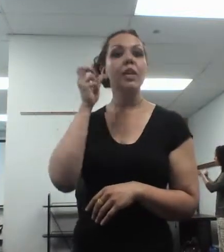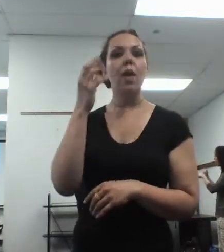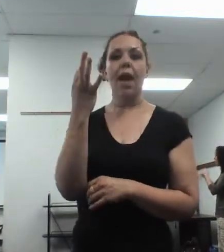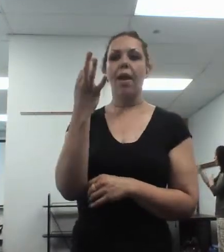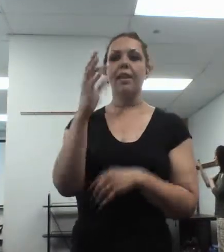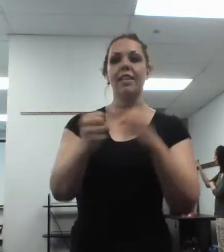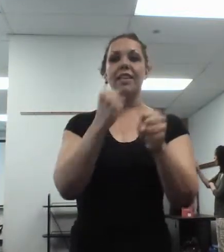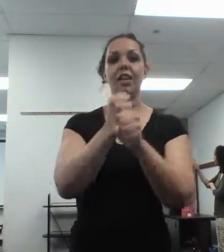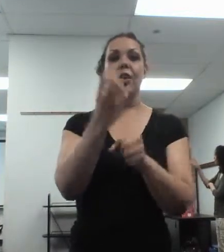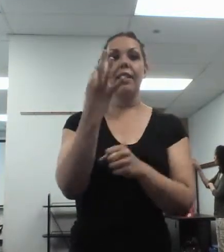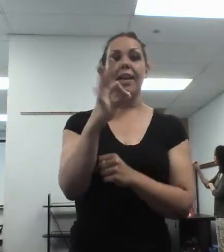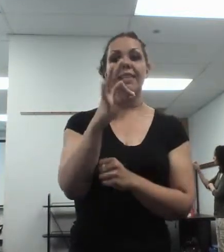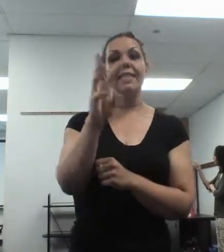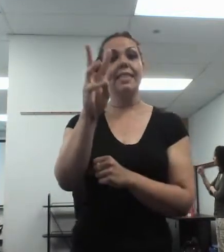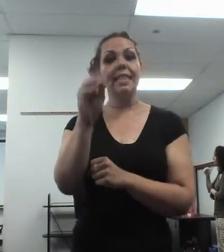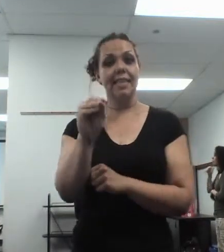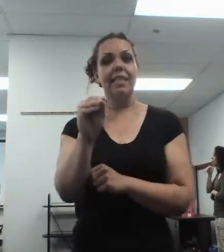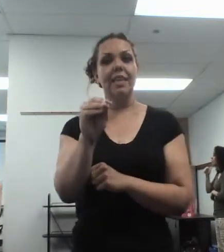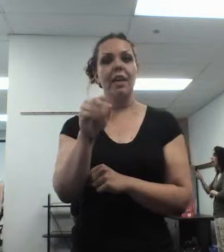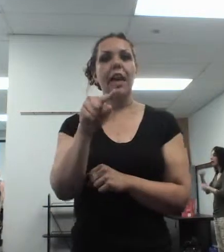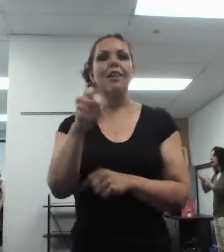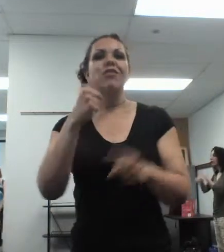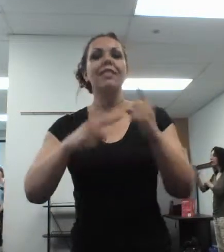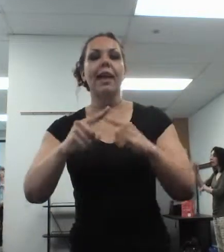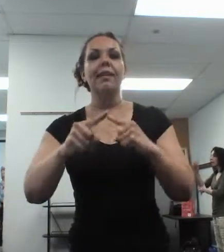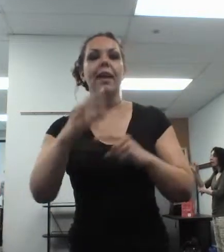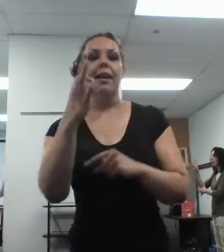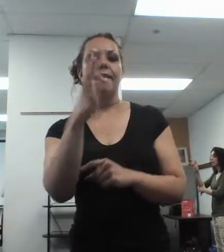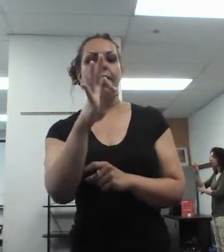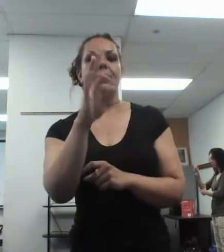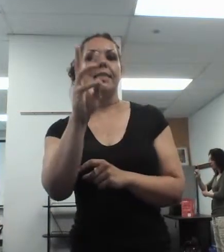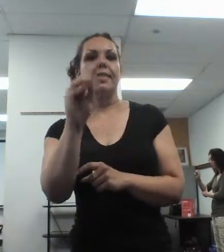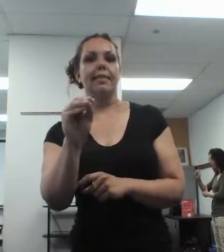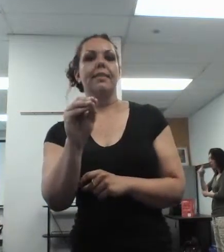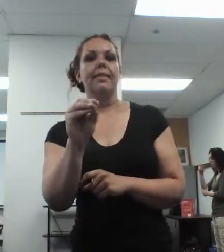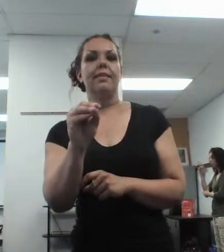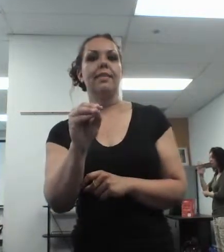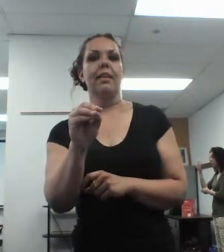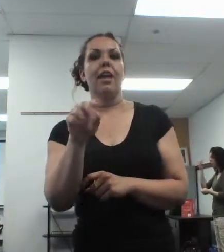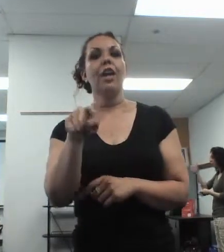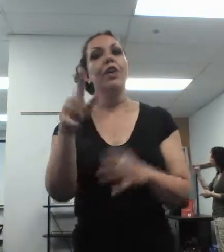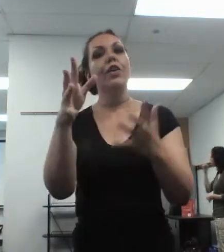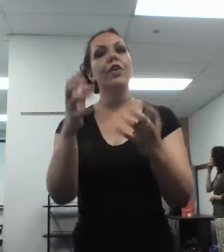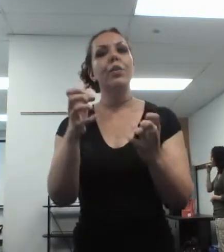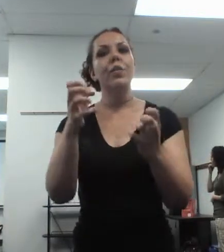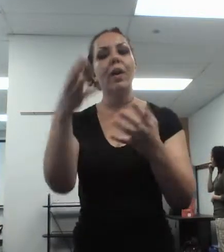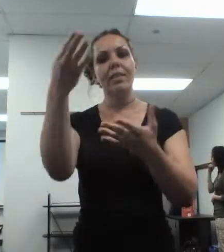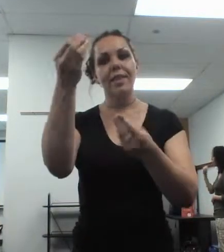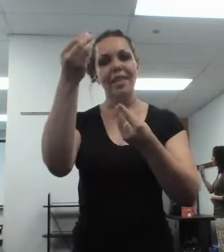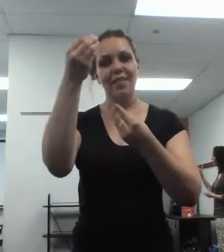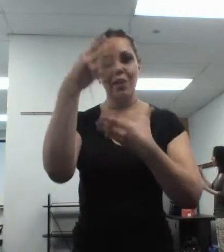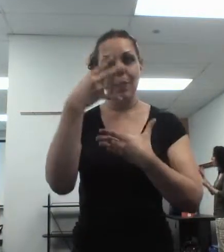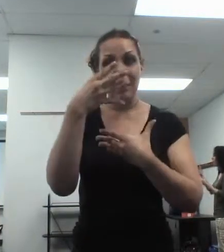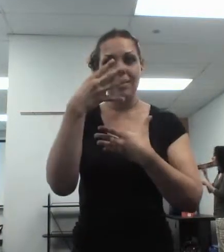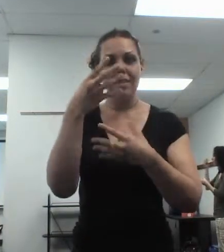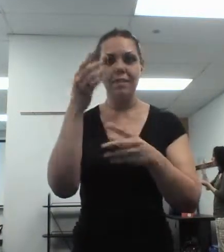or 1690 because you got the information wrong. You want the information to be correct.